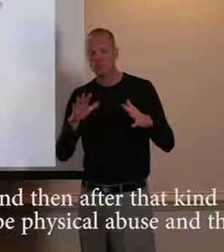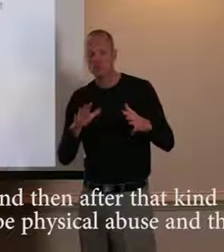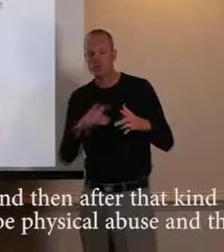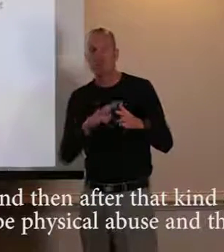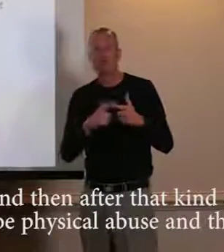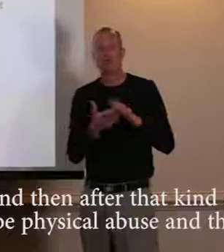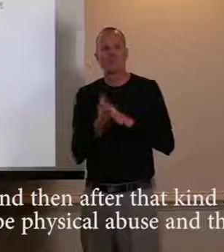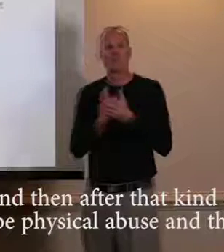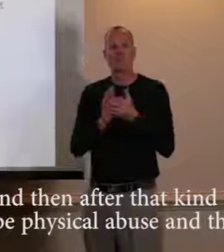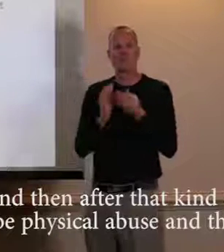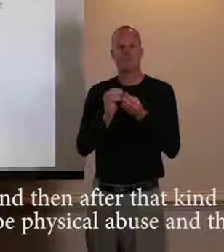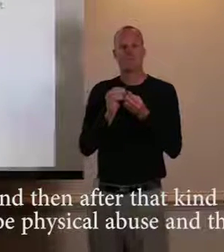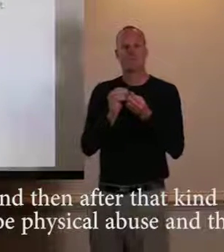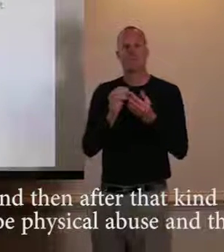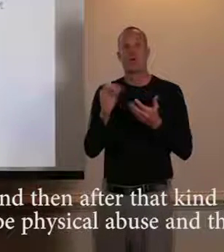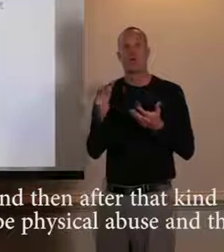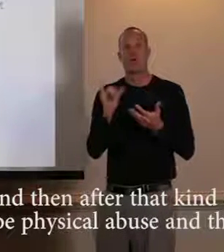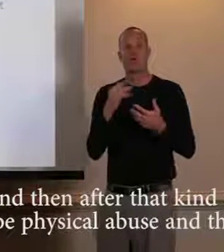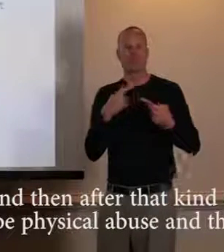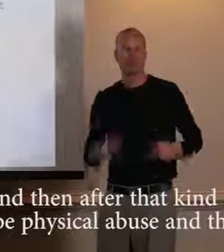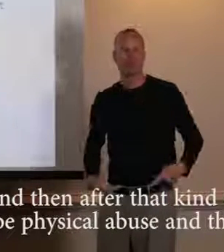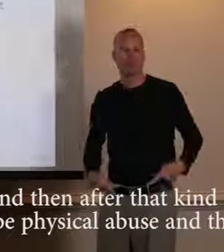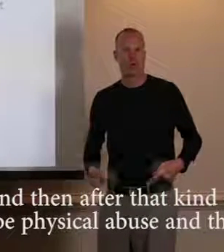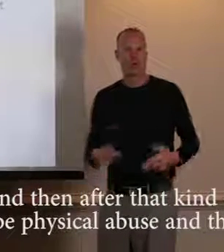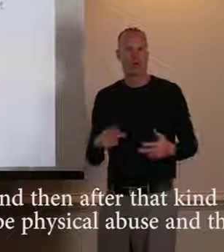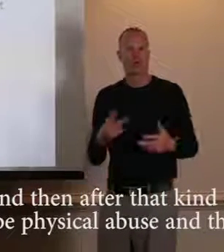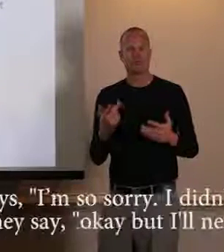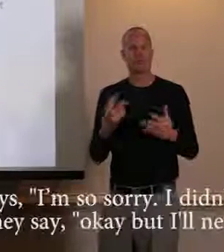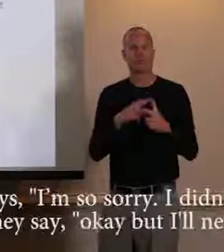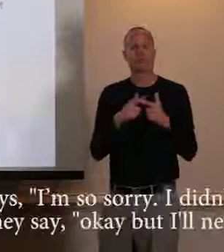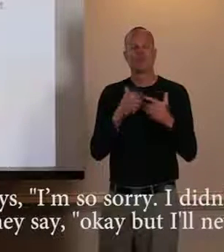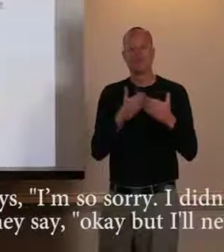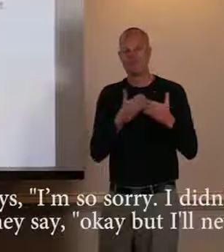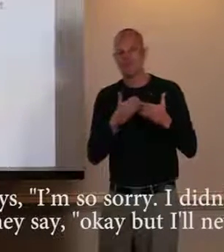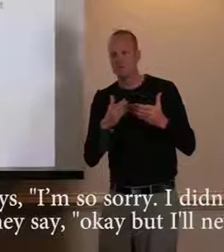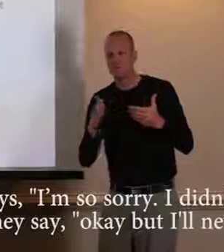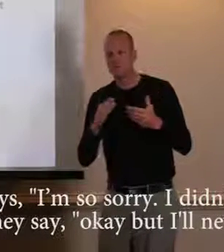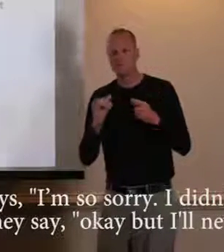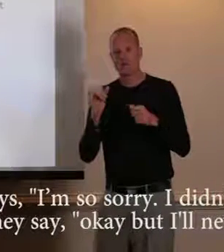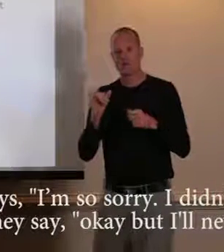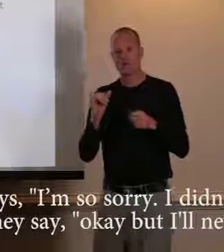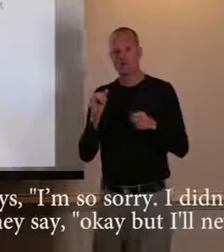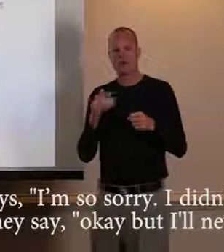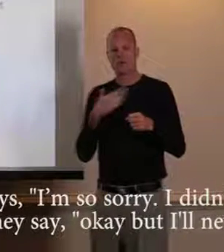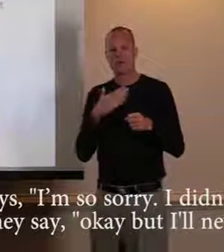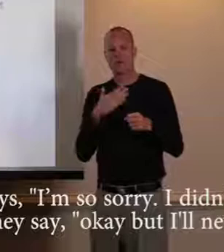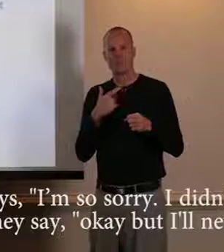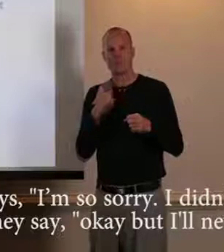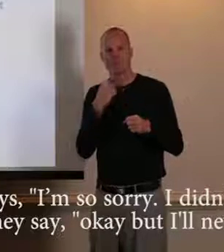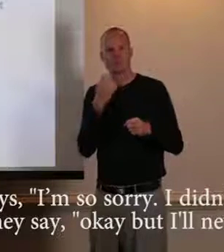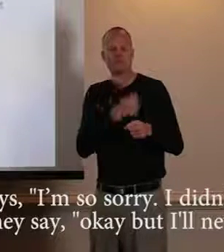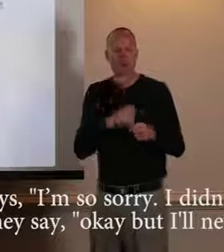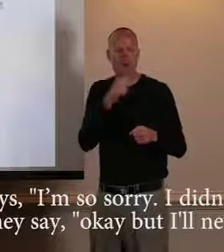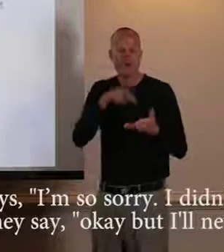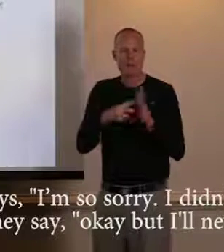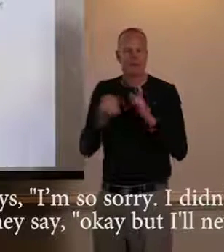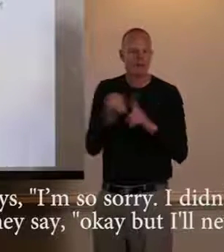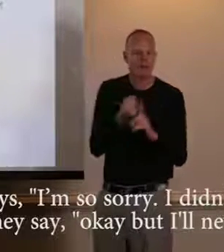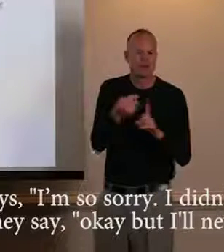will result in maybe physical abuse. And then that person apologizes and says, I'm so sorry, I didn't mean to hit you, I love you. And they say, okay,